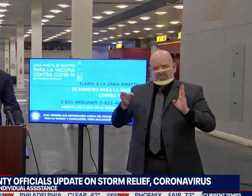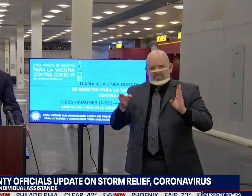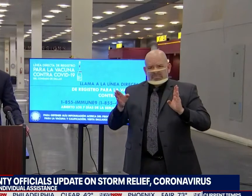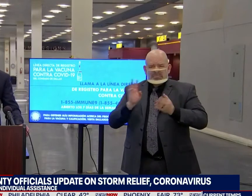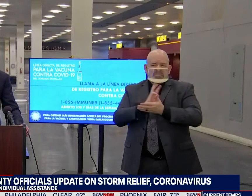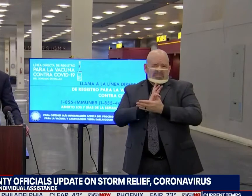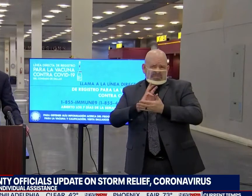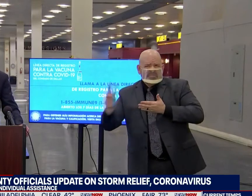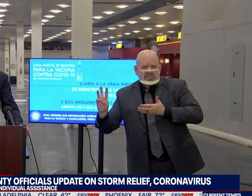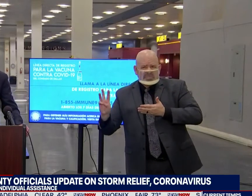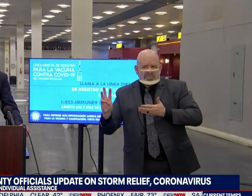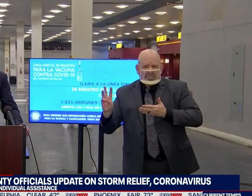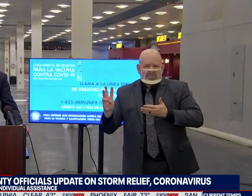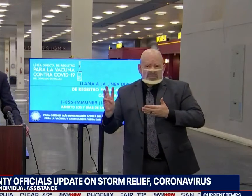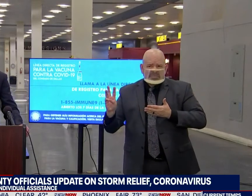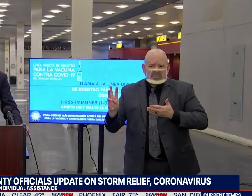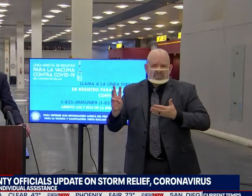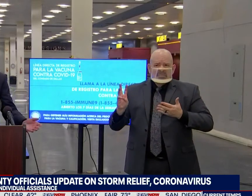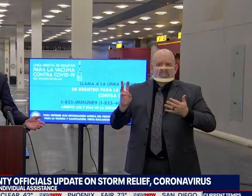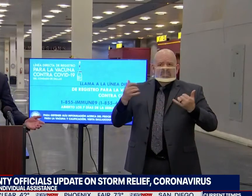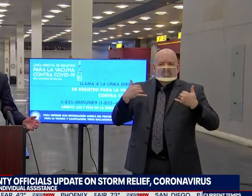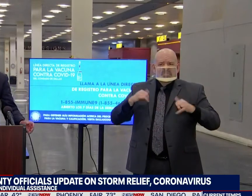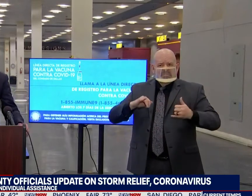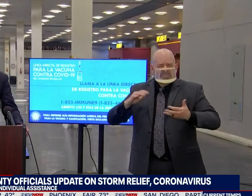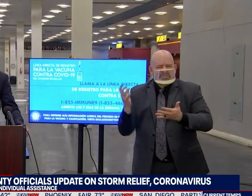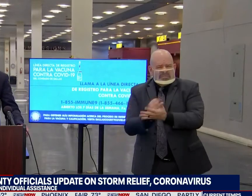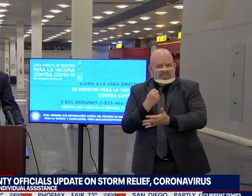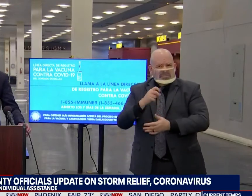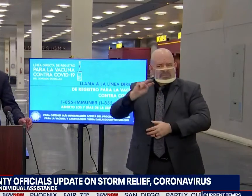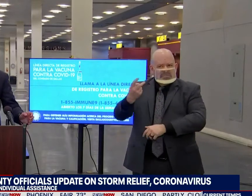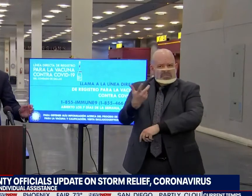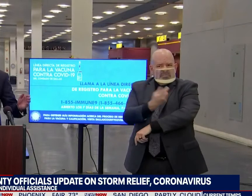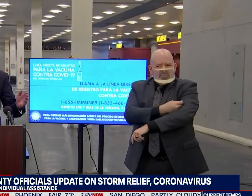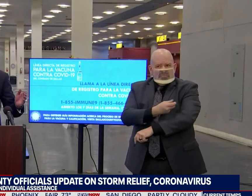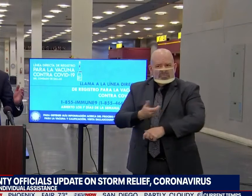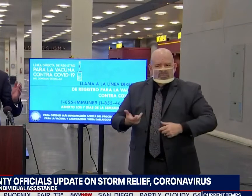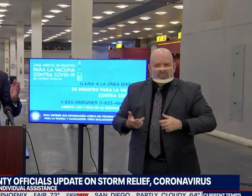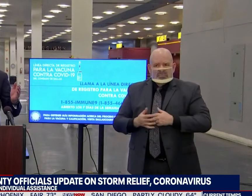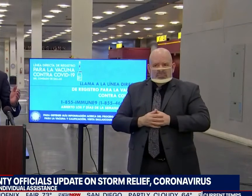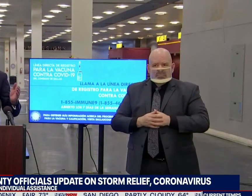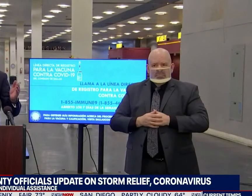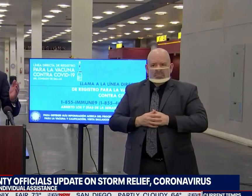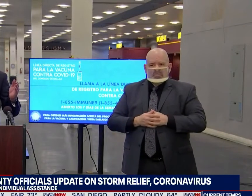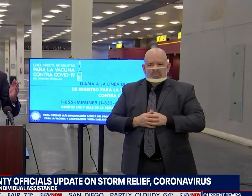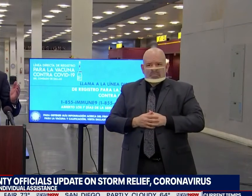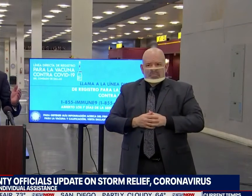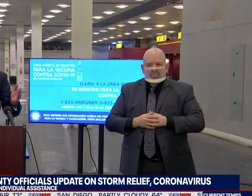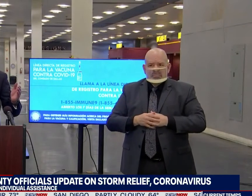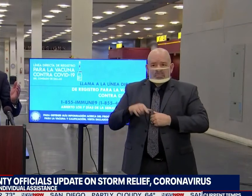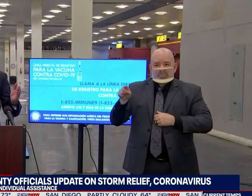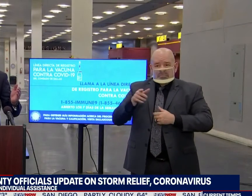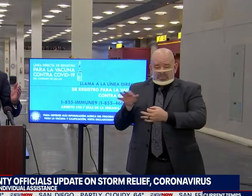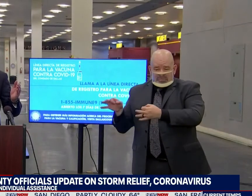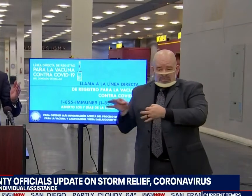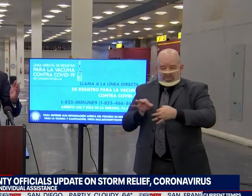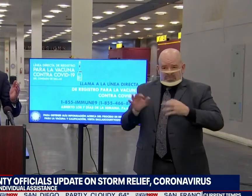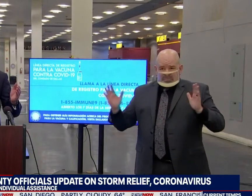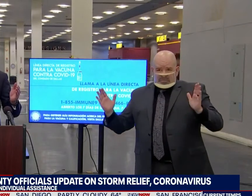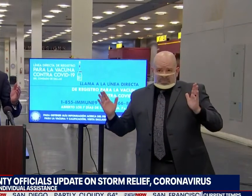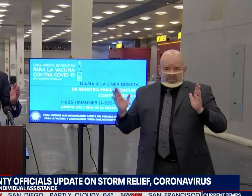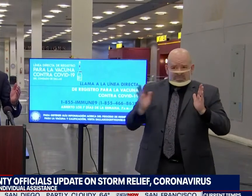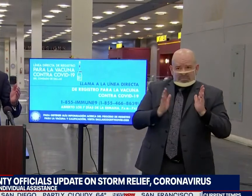next three or four days, but um you know, just know that you're you're not um in danger of